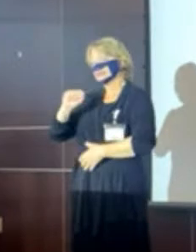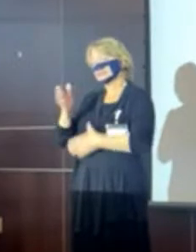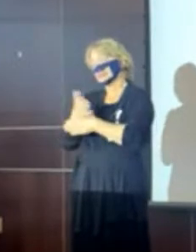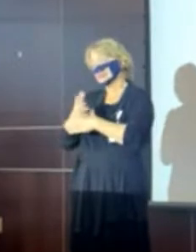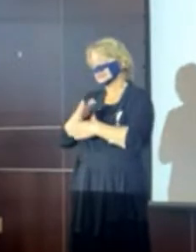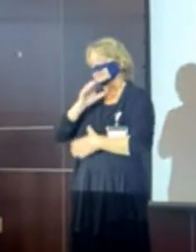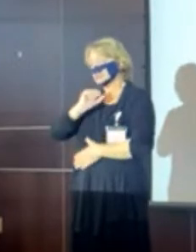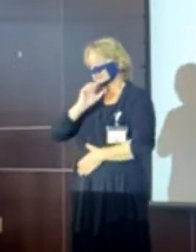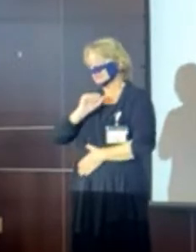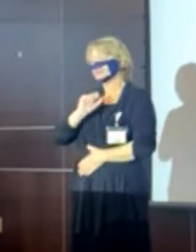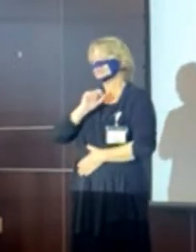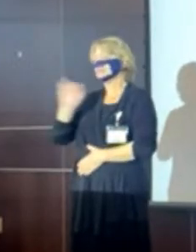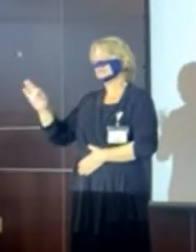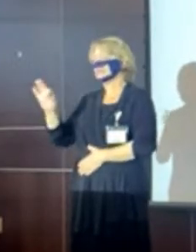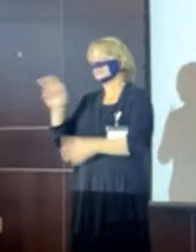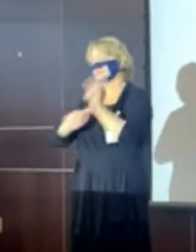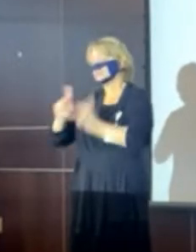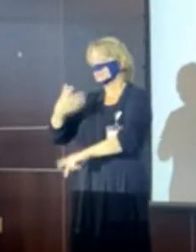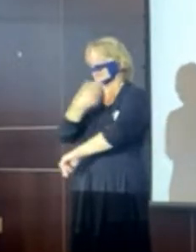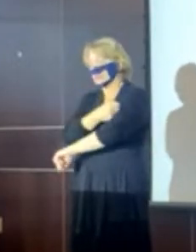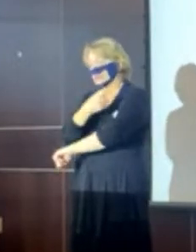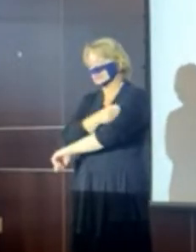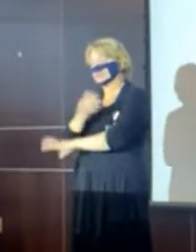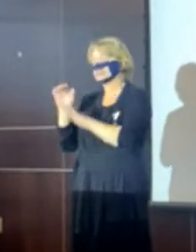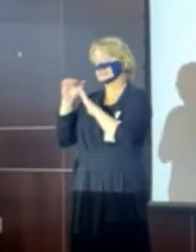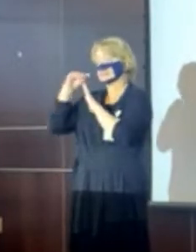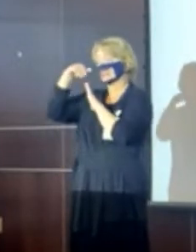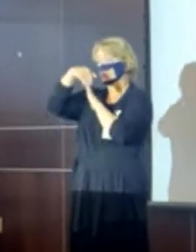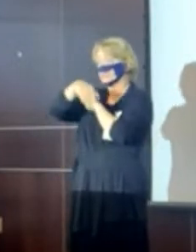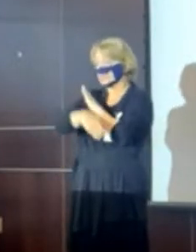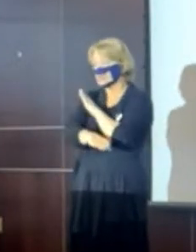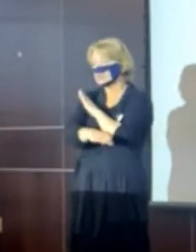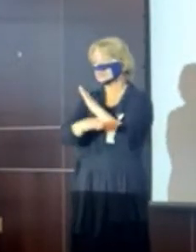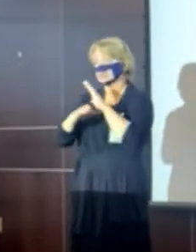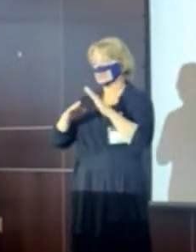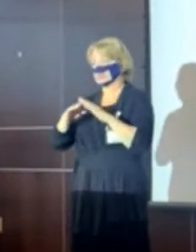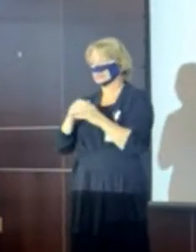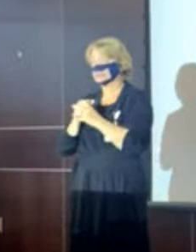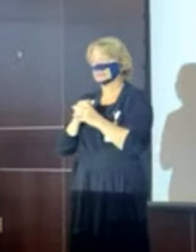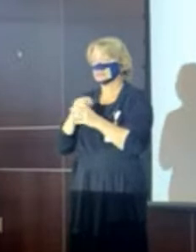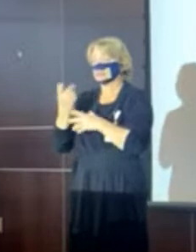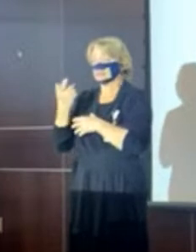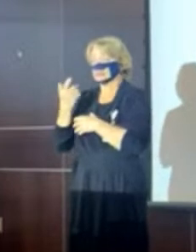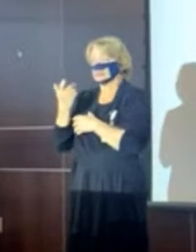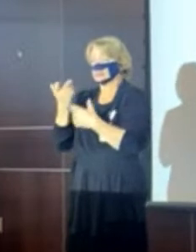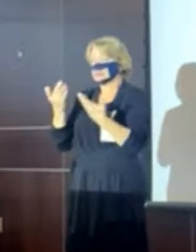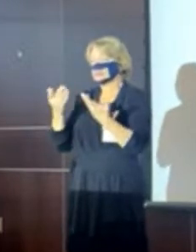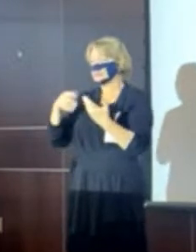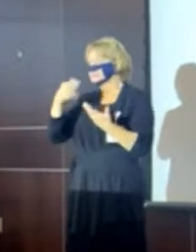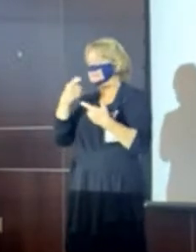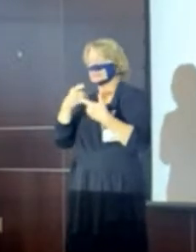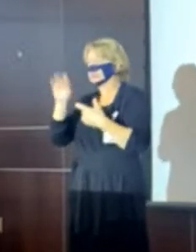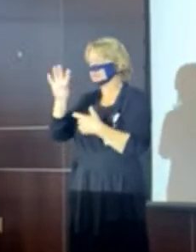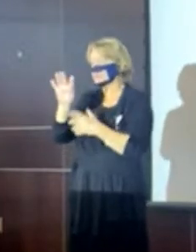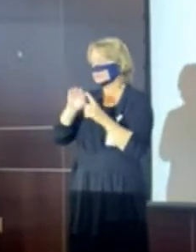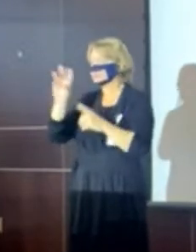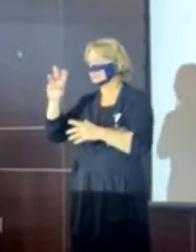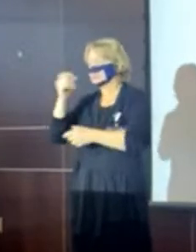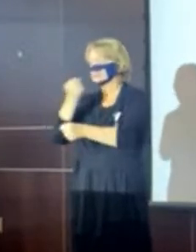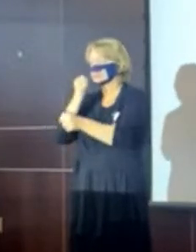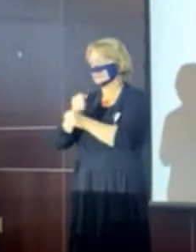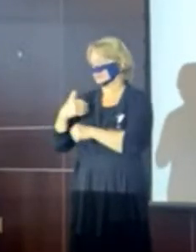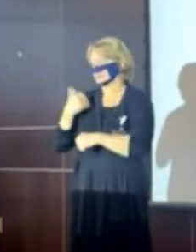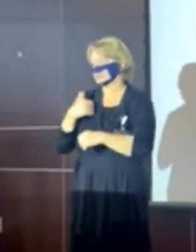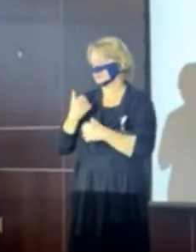those vaccinated has fallen quite a bit in the last week. I think at least 4 to 6 years. Is that just because some of the older patients